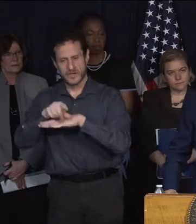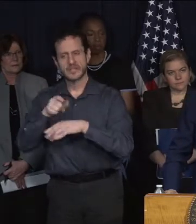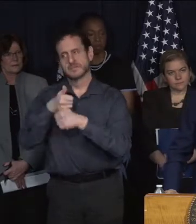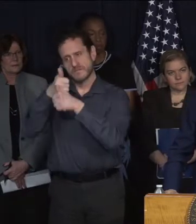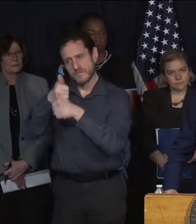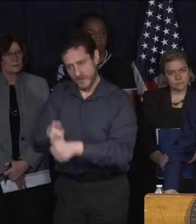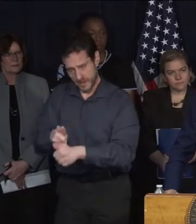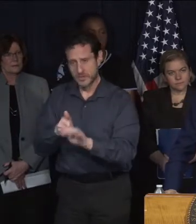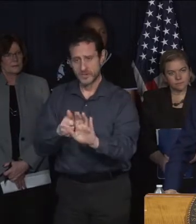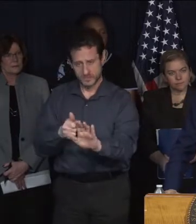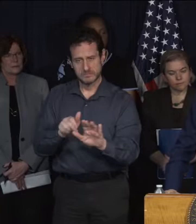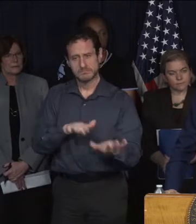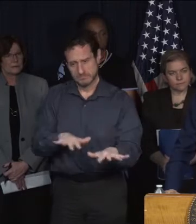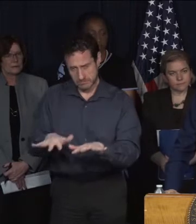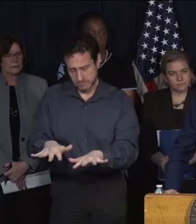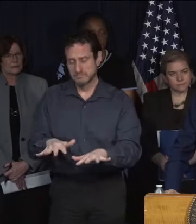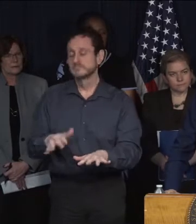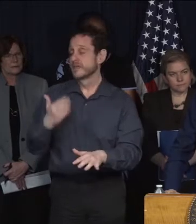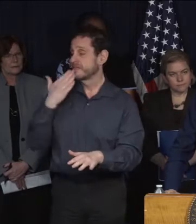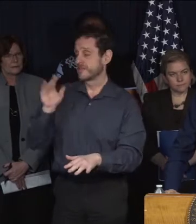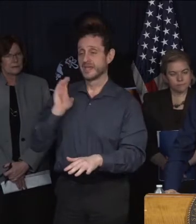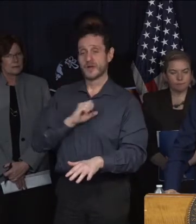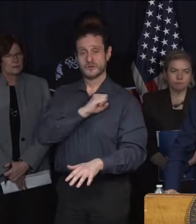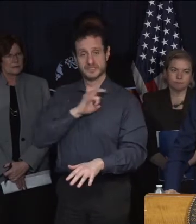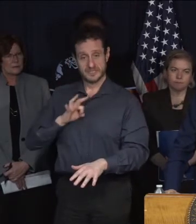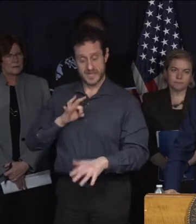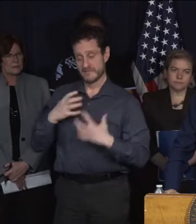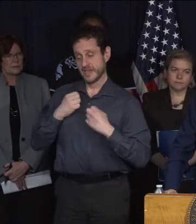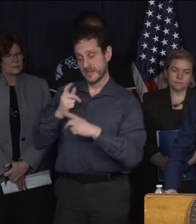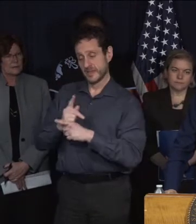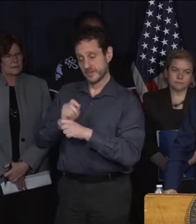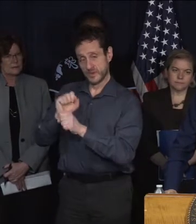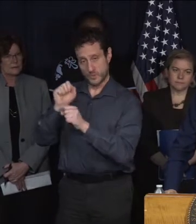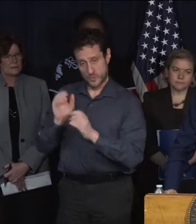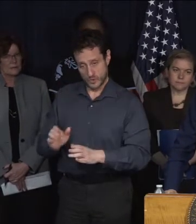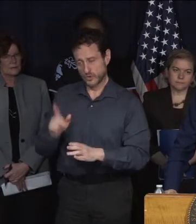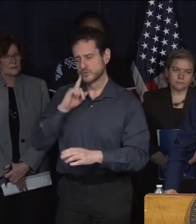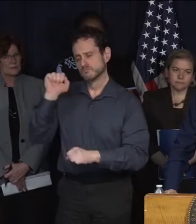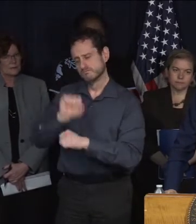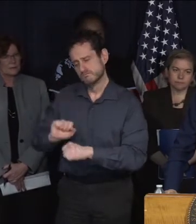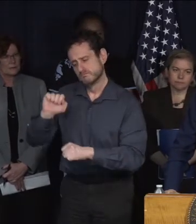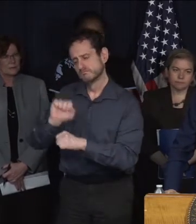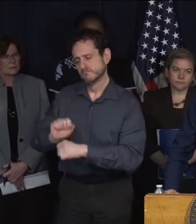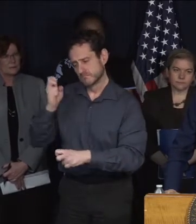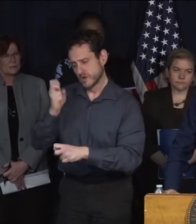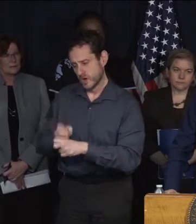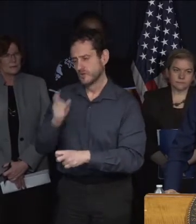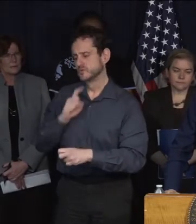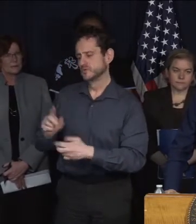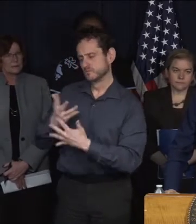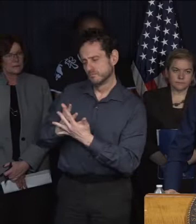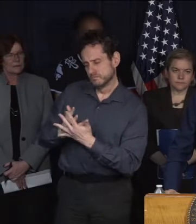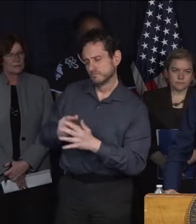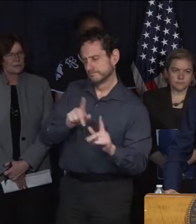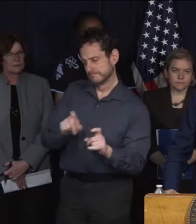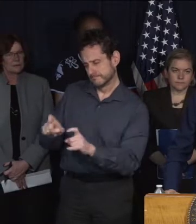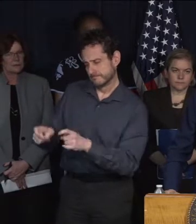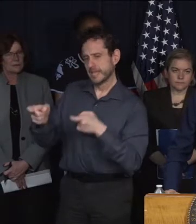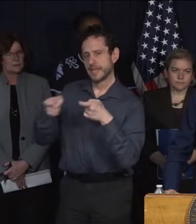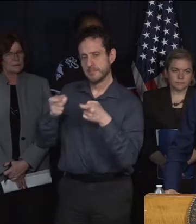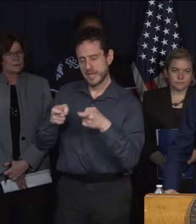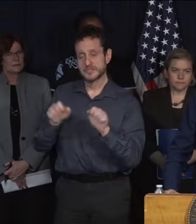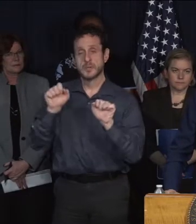our healthcare workers on the front lines who have worked tirelessly to properly screen and manage potential